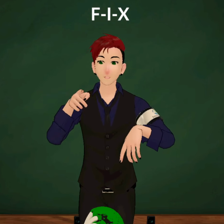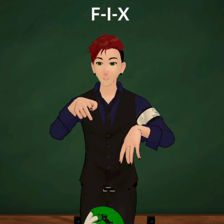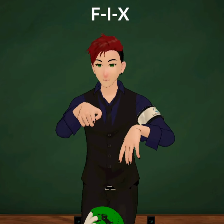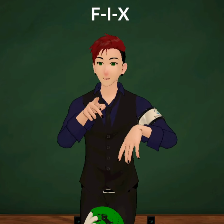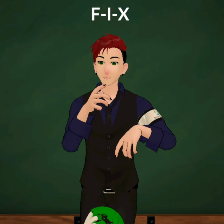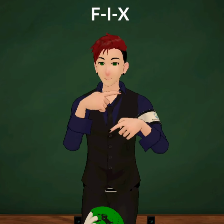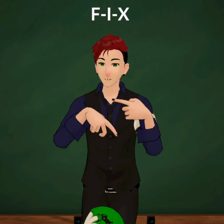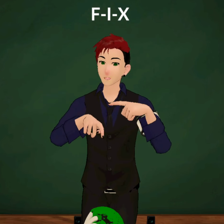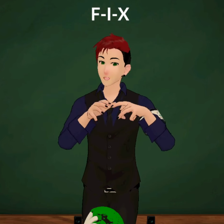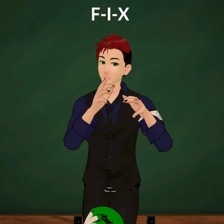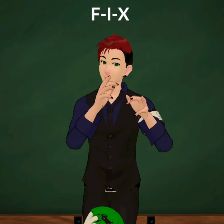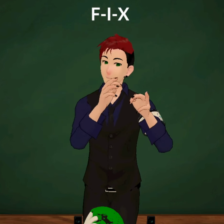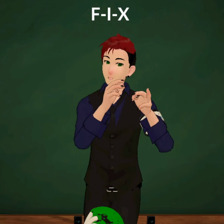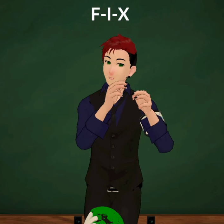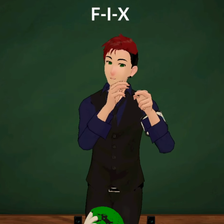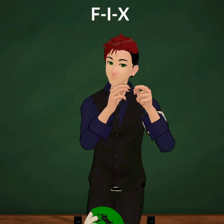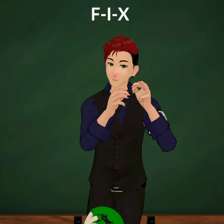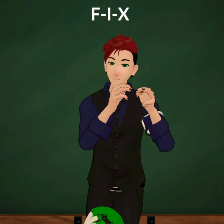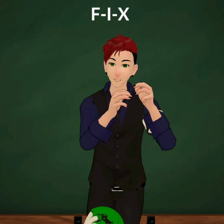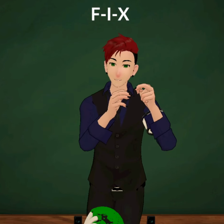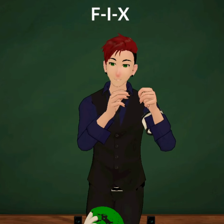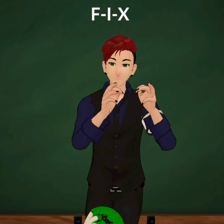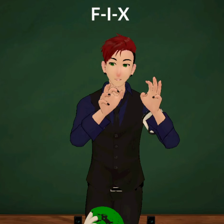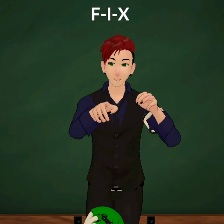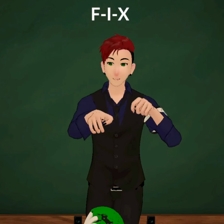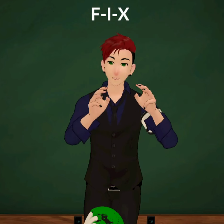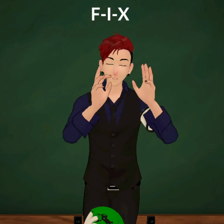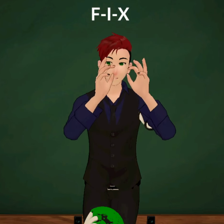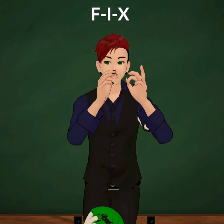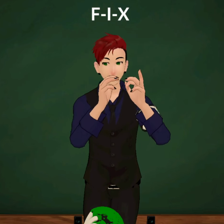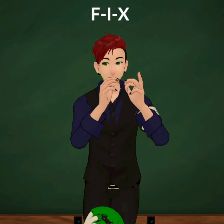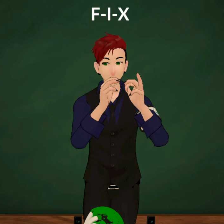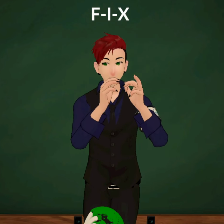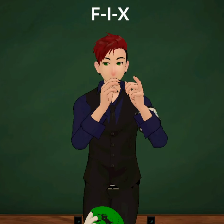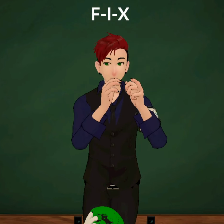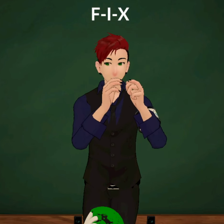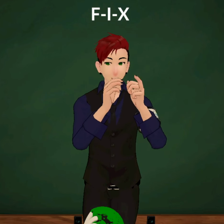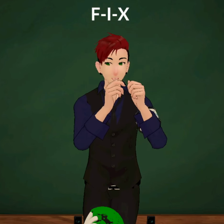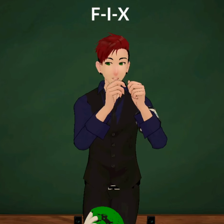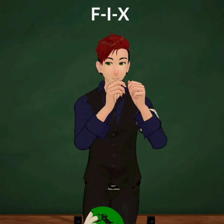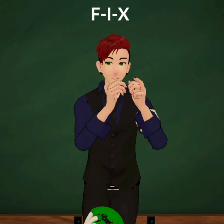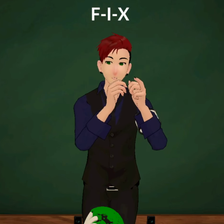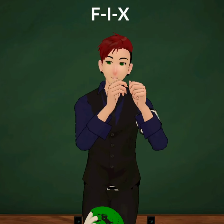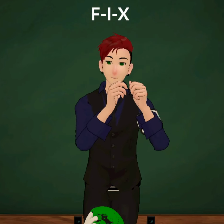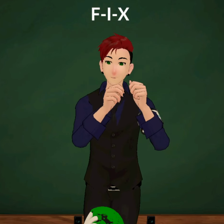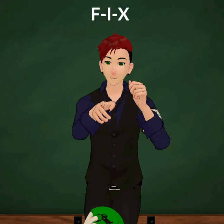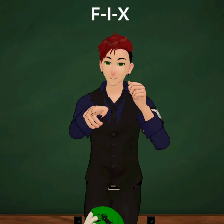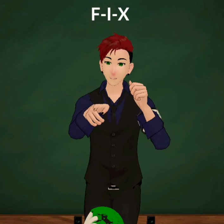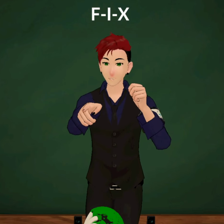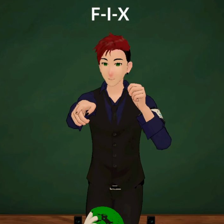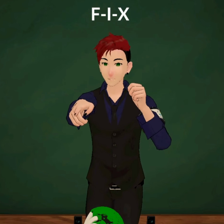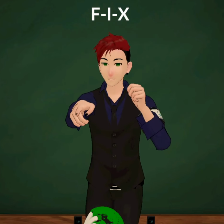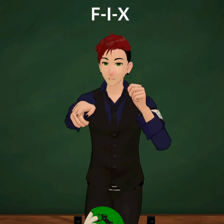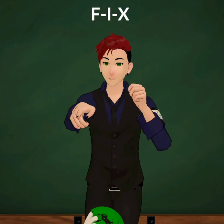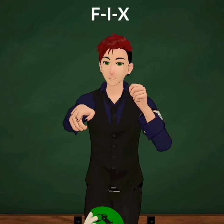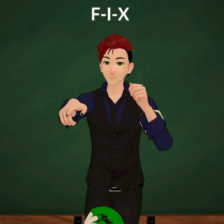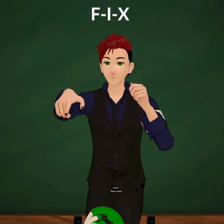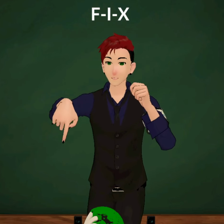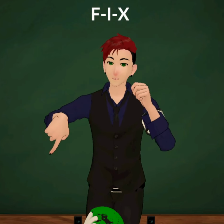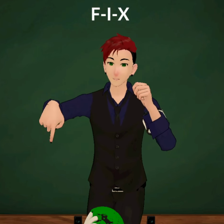So there is a sign for fix where you can do these flat O hands, which I can't really do with general VR unless you have the special things. Can you come up